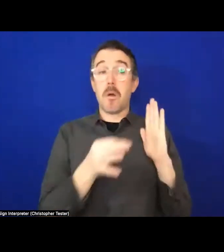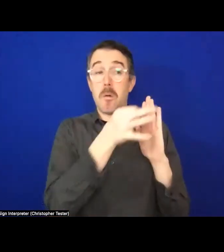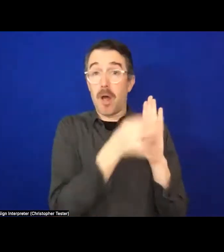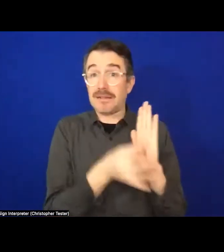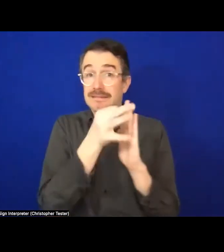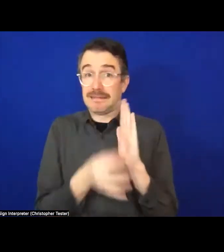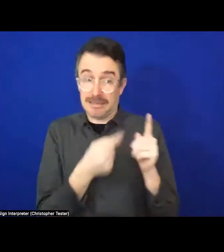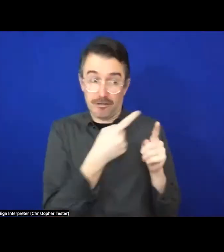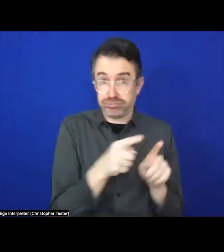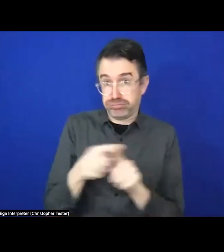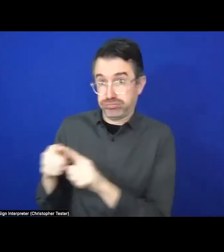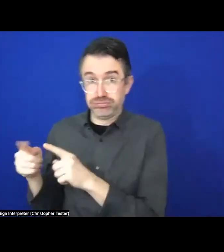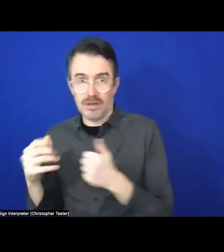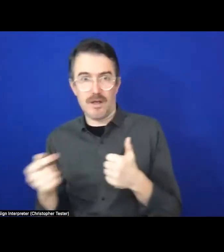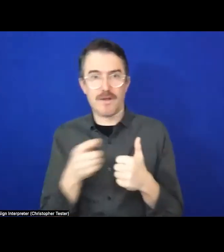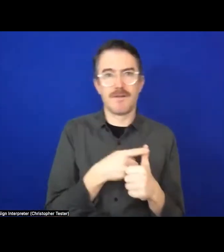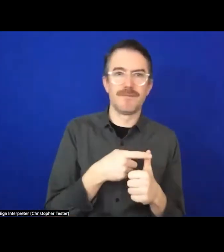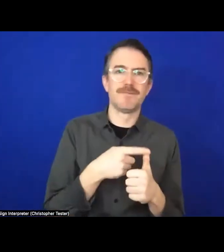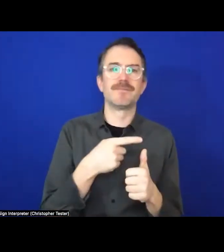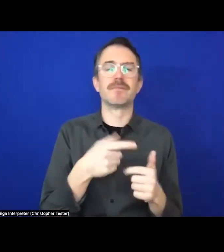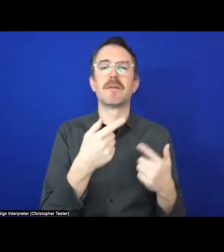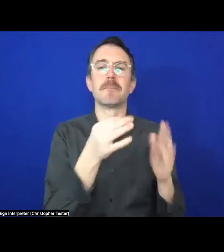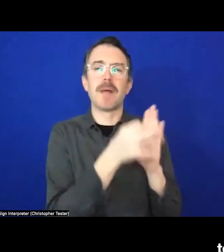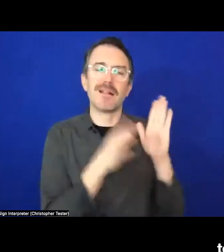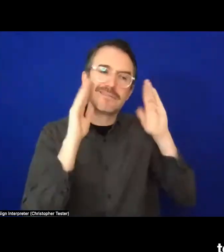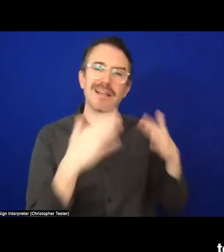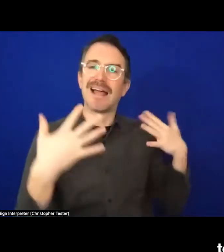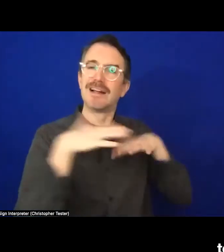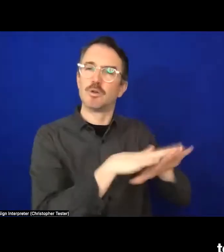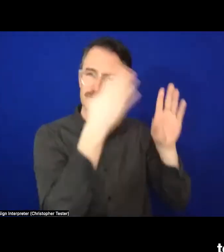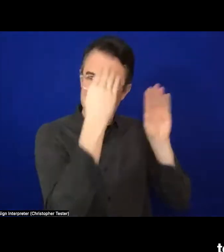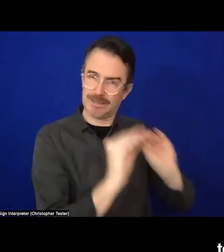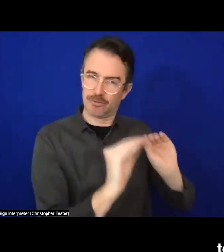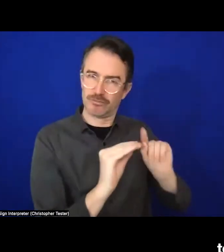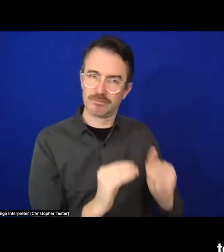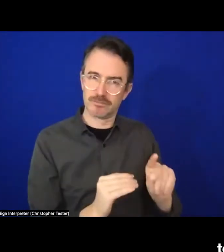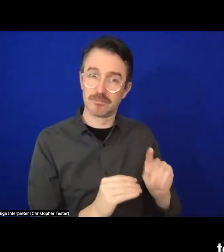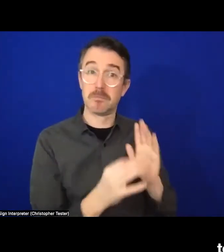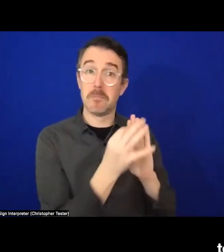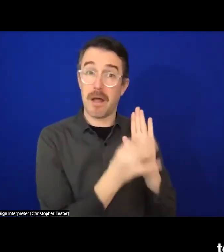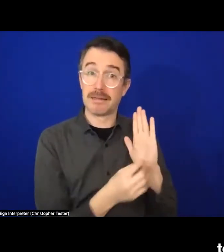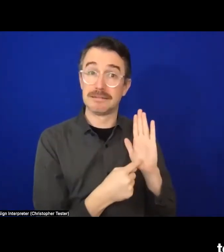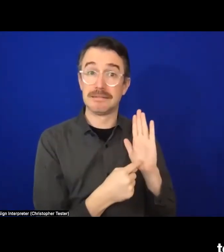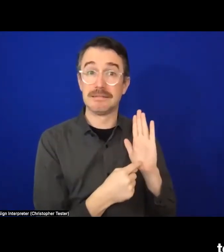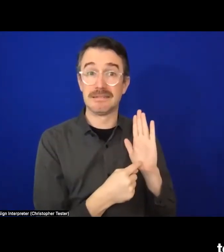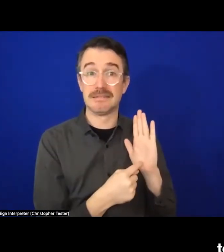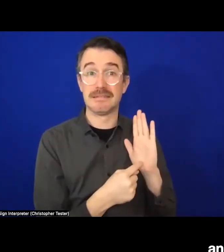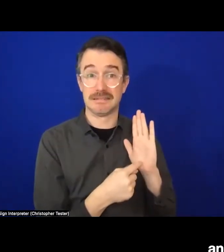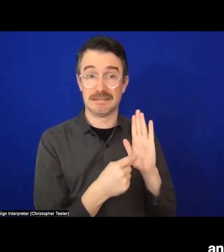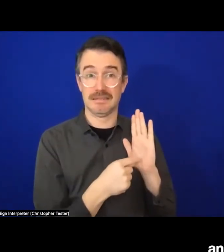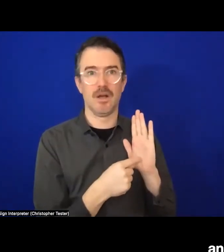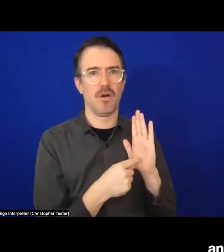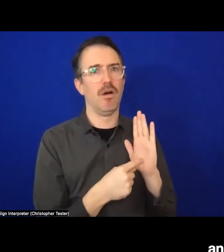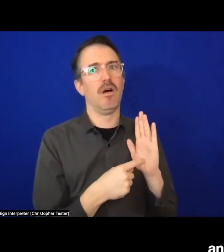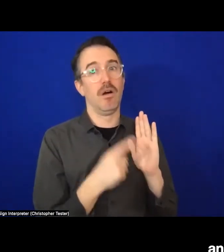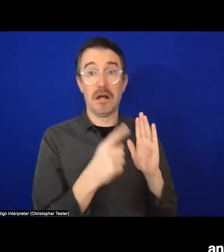education policy. This is a policy that has also taken long to be approved by cabinet, by